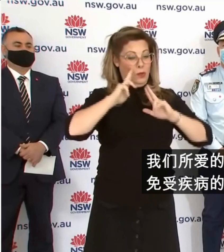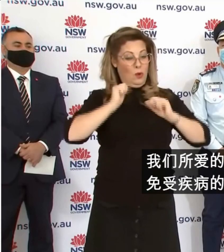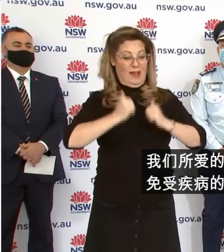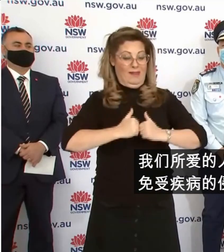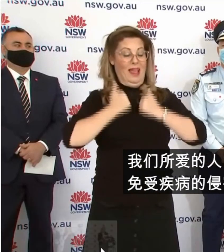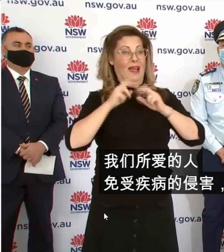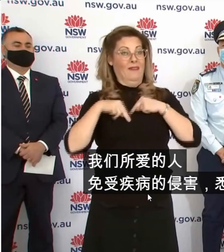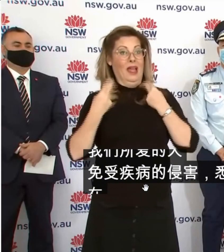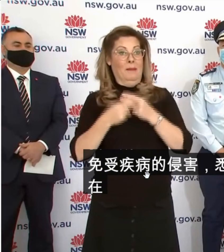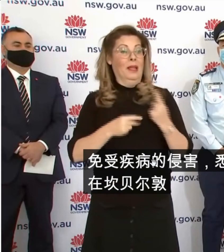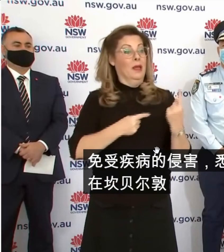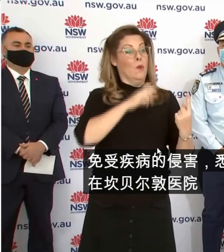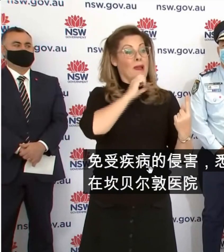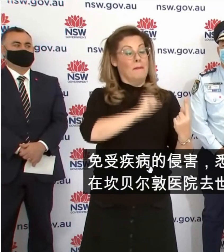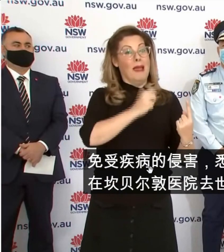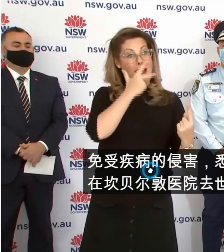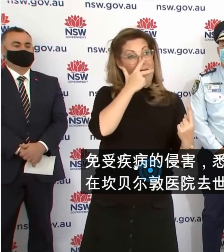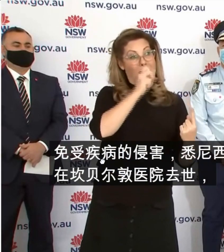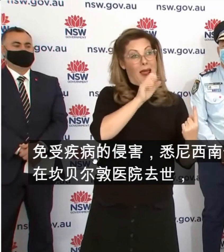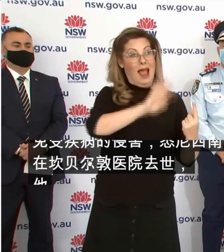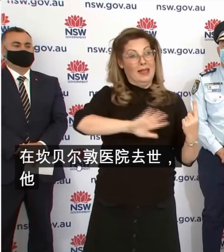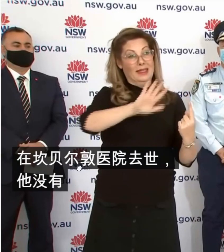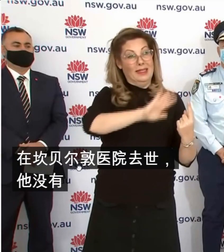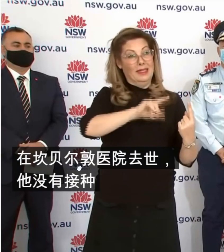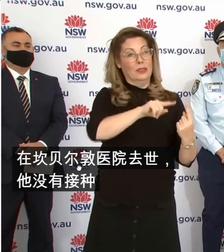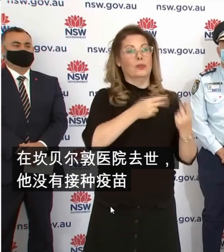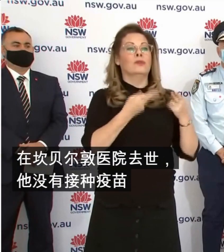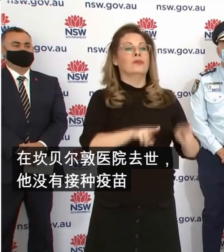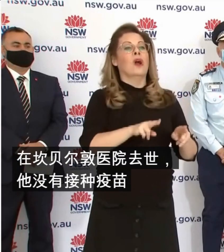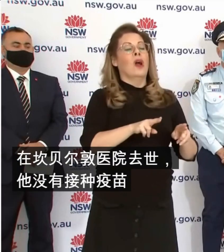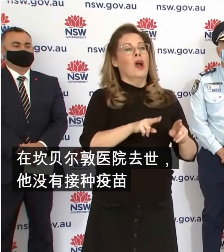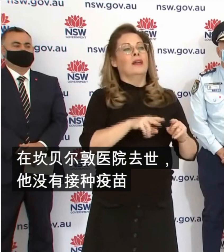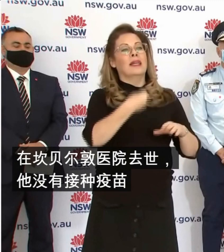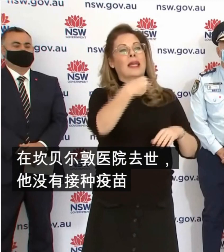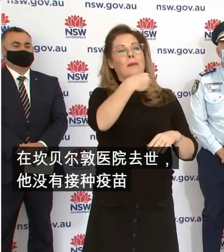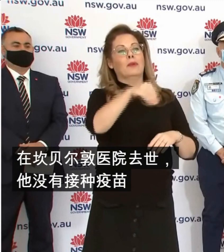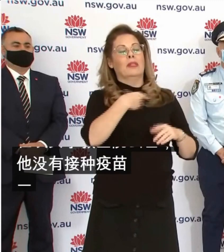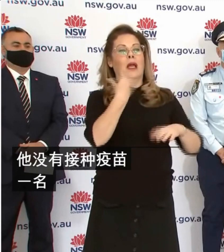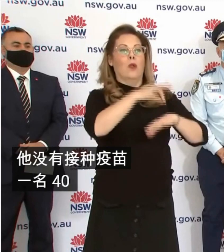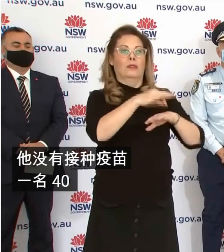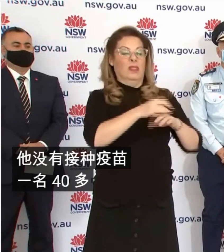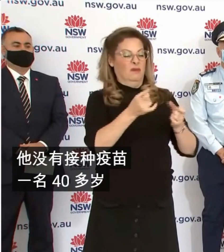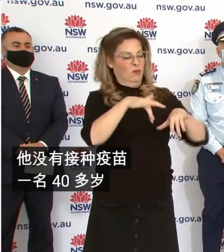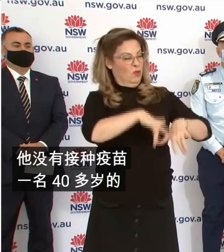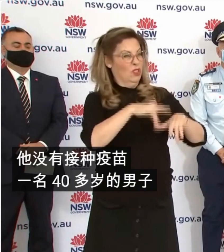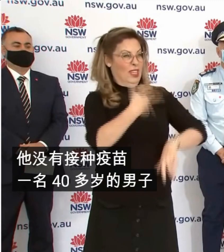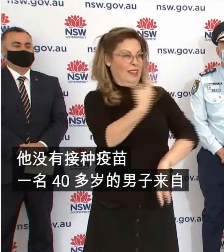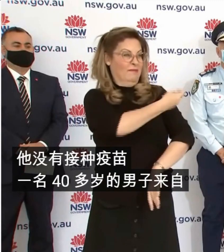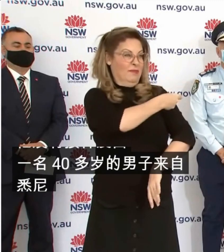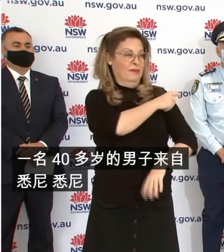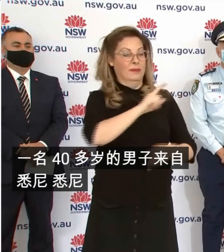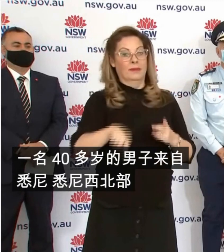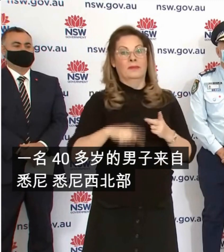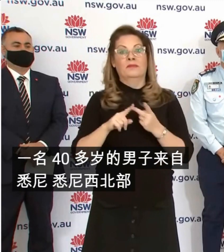There was a man in his 80s from southwestern Sydney died at Campbelltown Hospital. He was not vaccinated. There was a man in his 40s